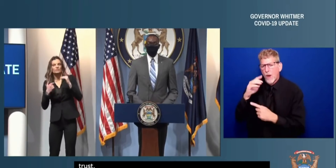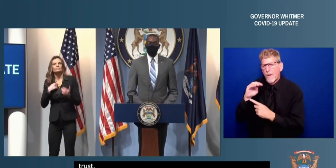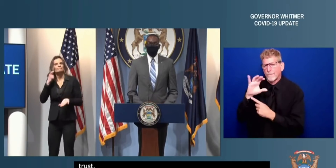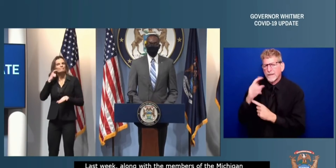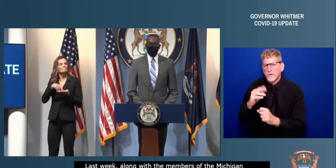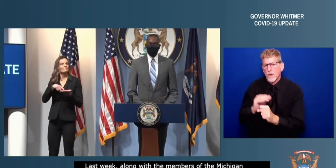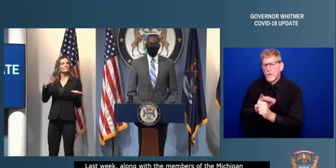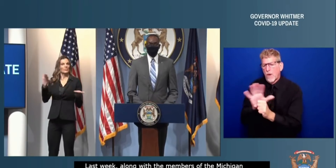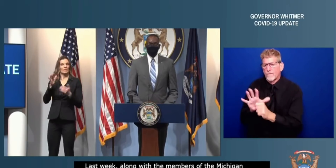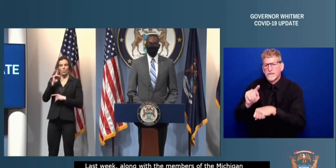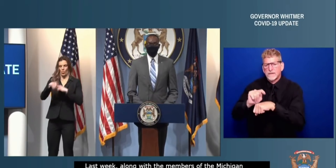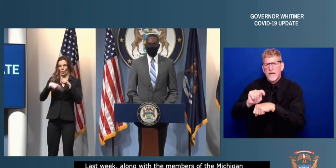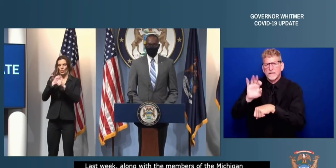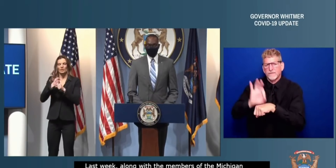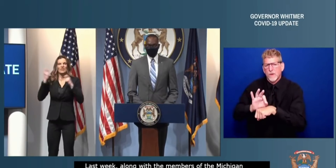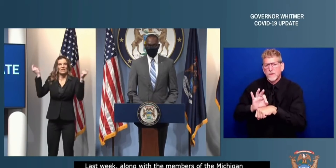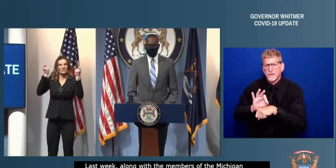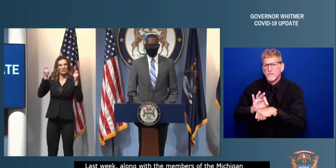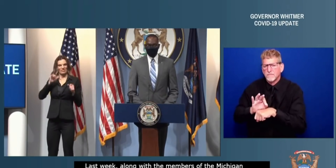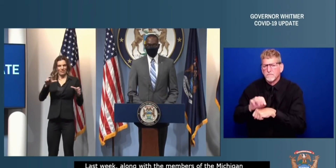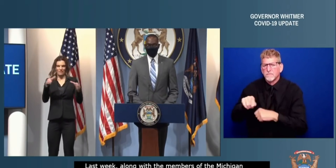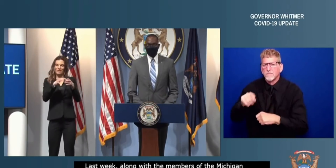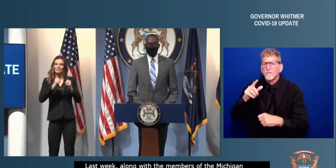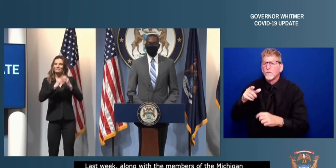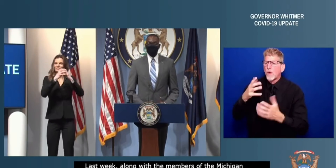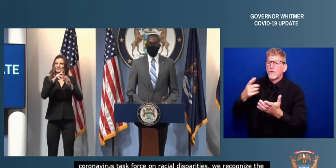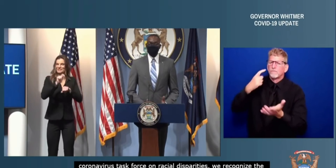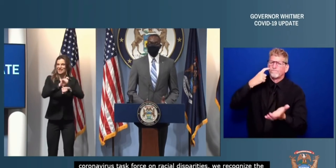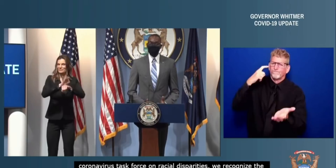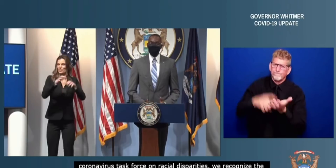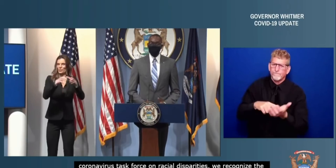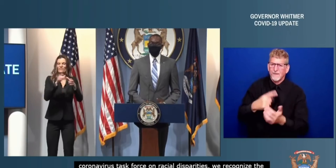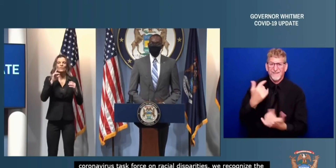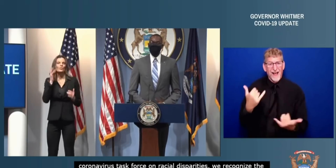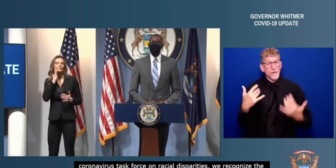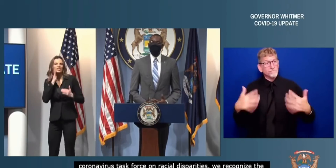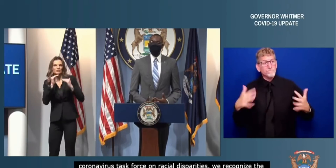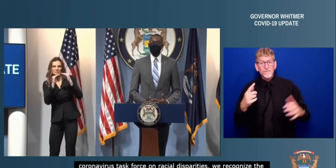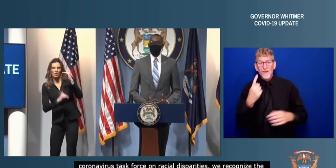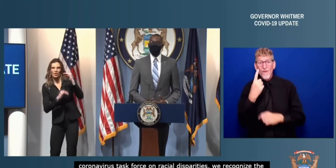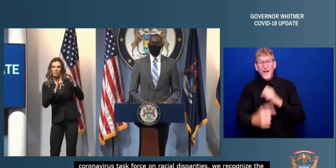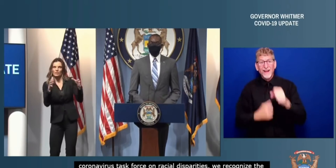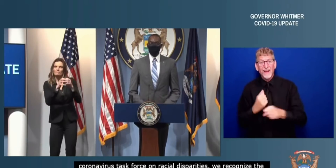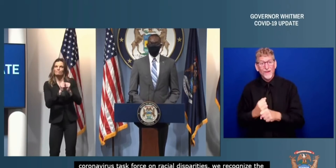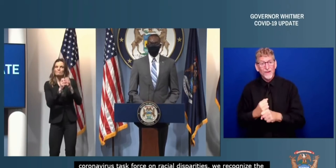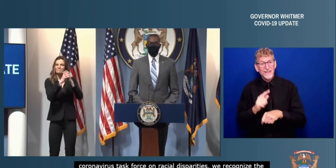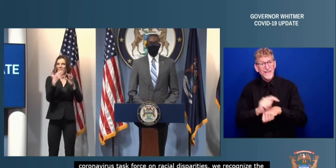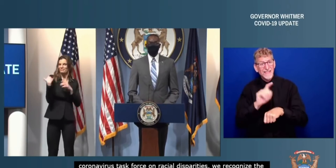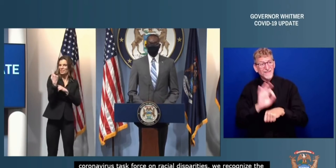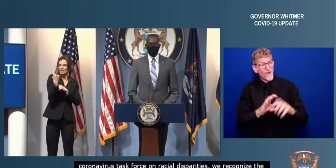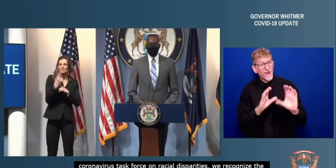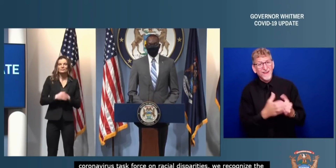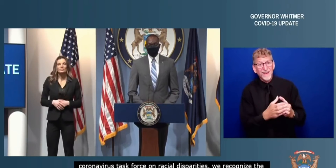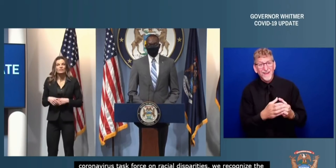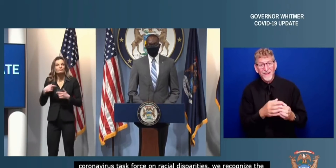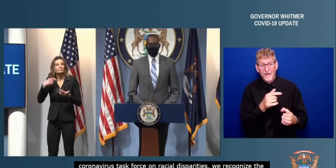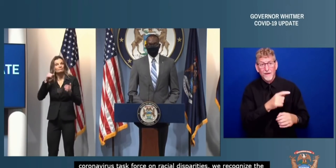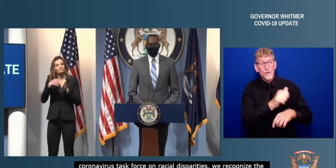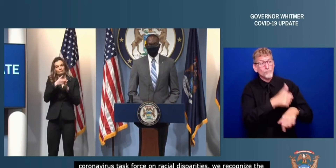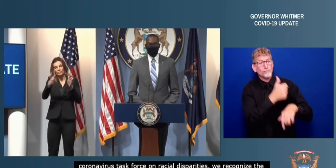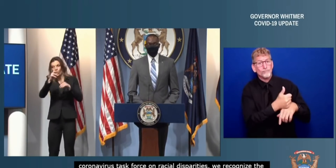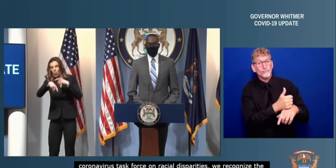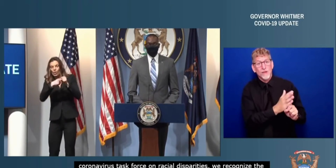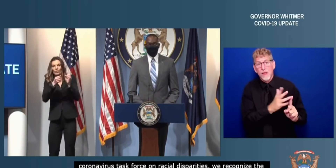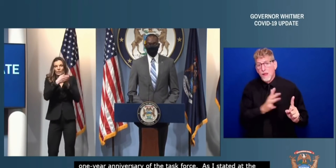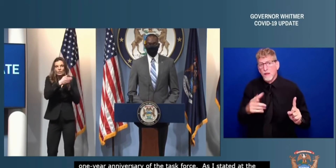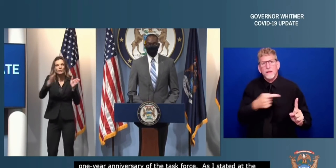the 1-year anniversary of the task force. As I stated at the beginning, we've made significant progress toward reducing COVID-19